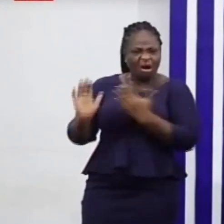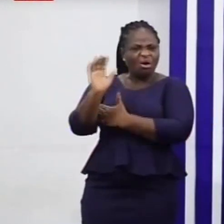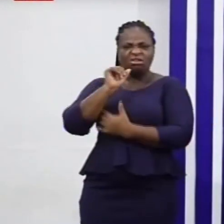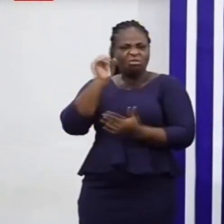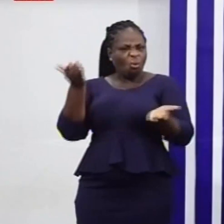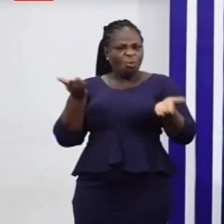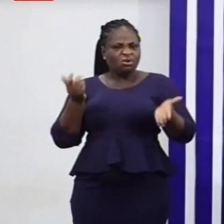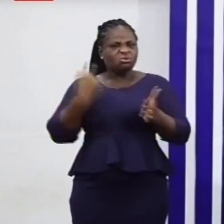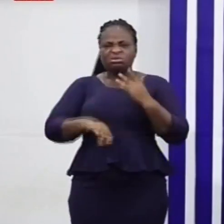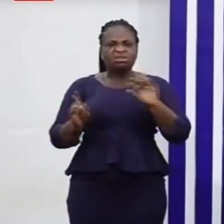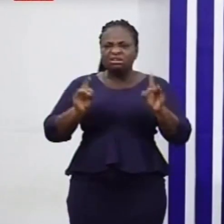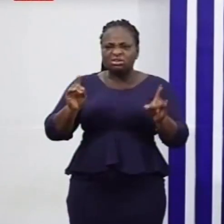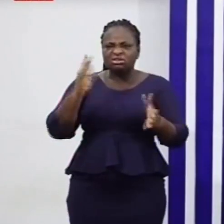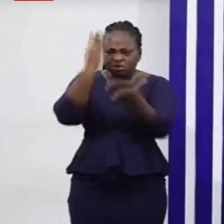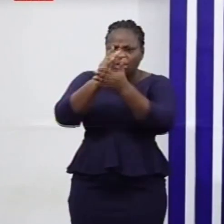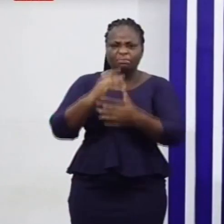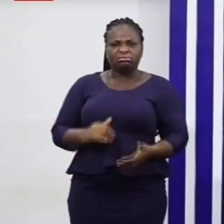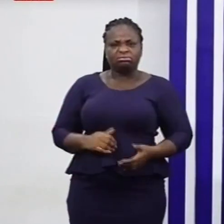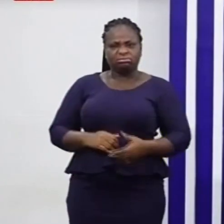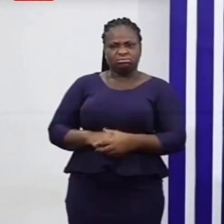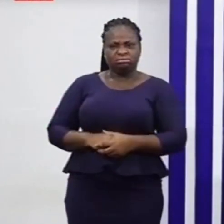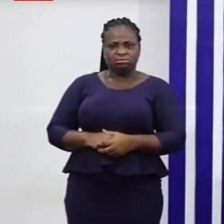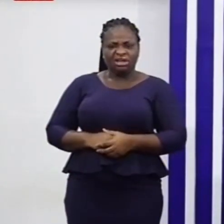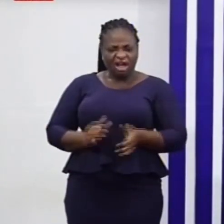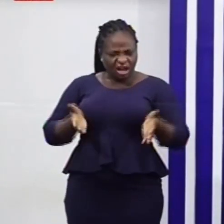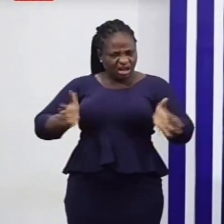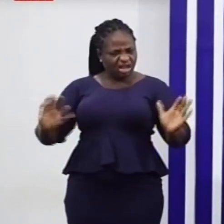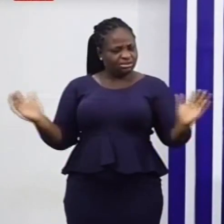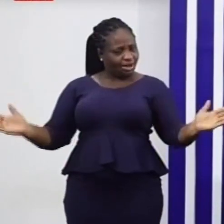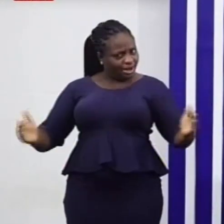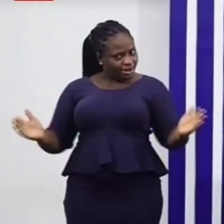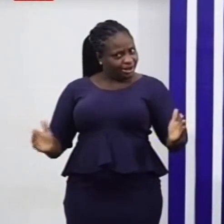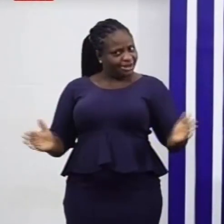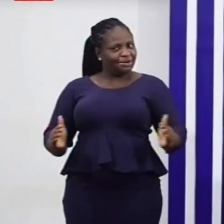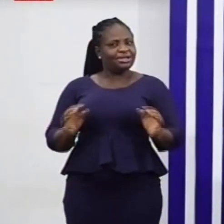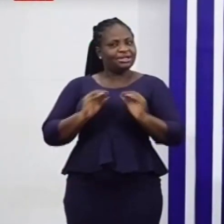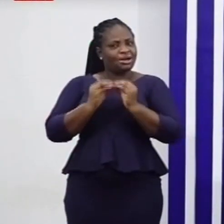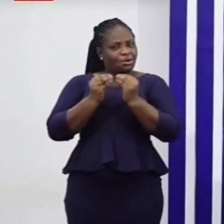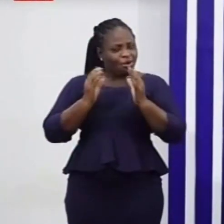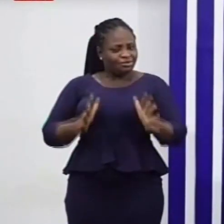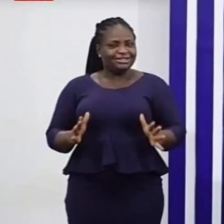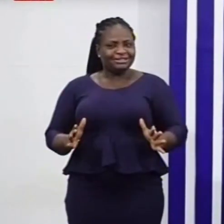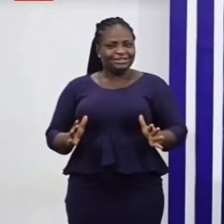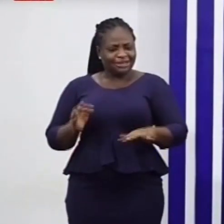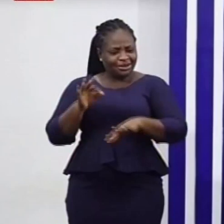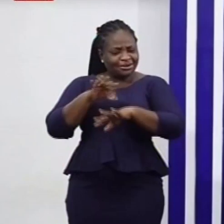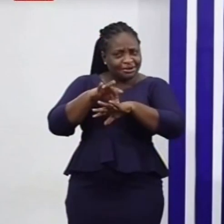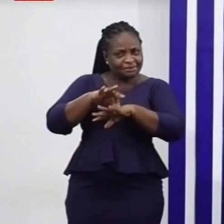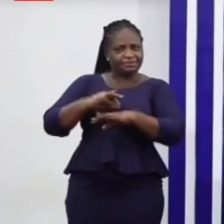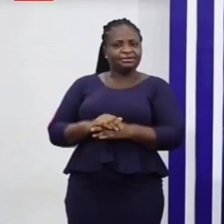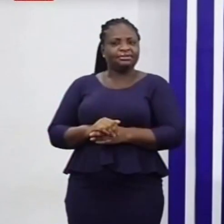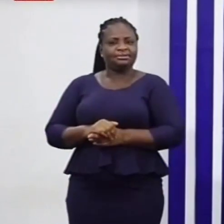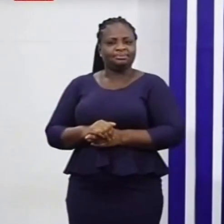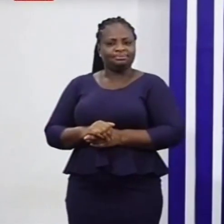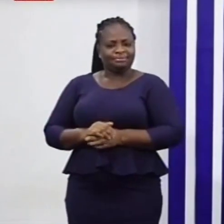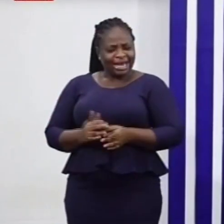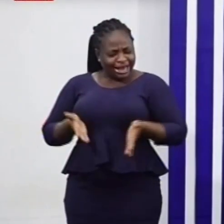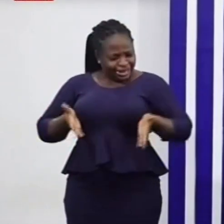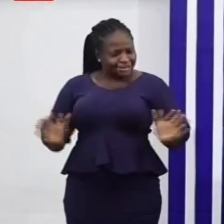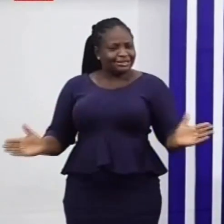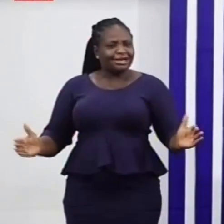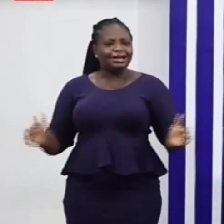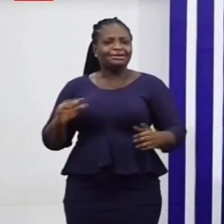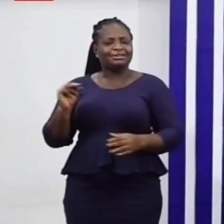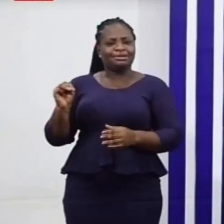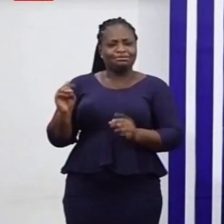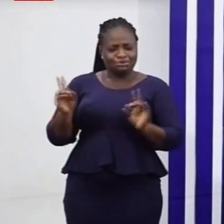are doing. Stop it. And let's encourage our officers and men in the field. Let's encourage them